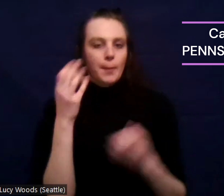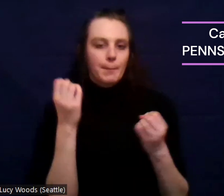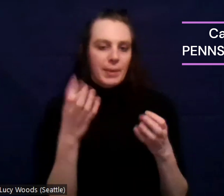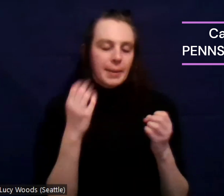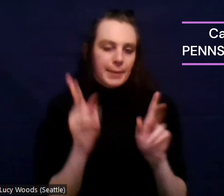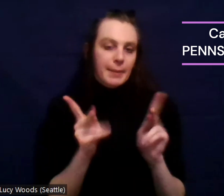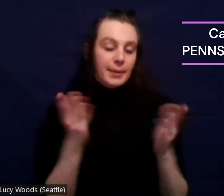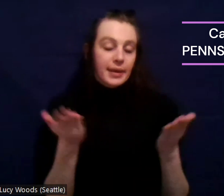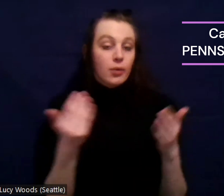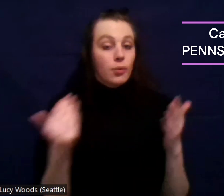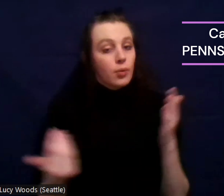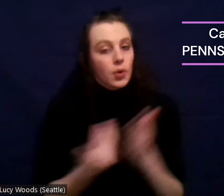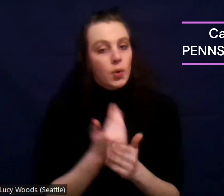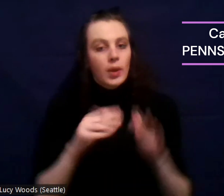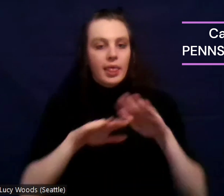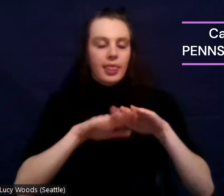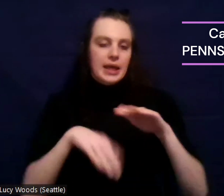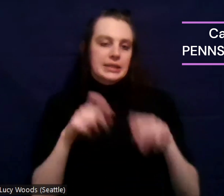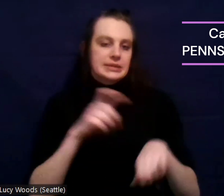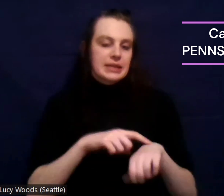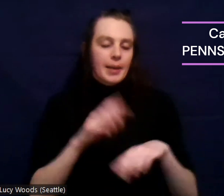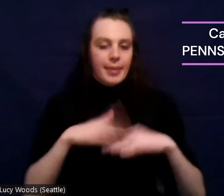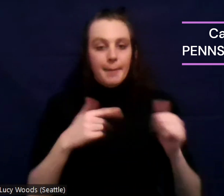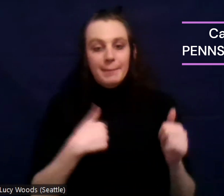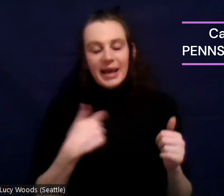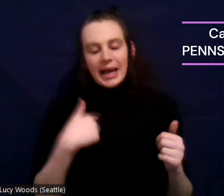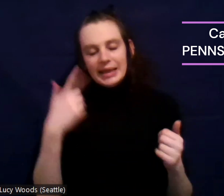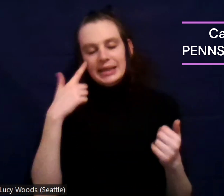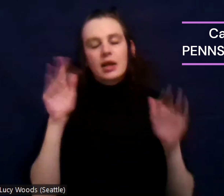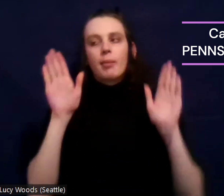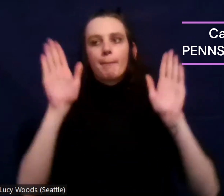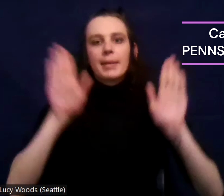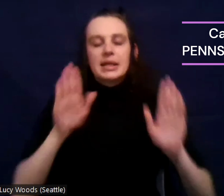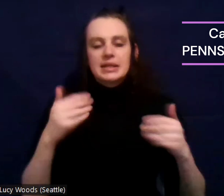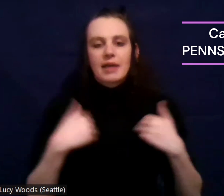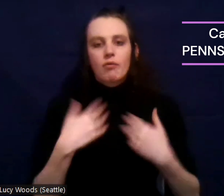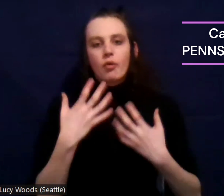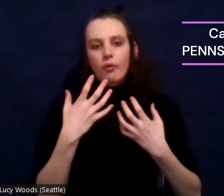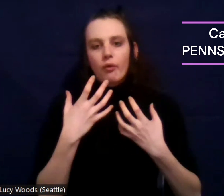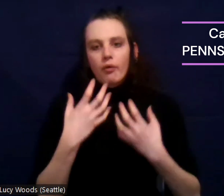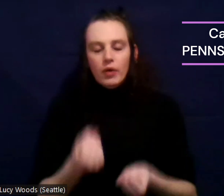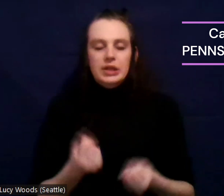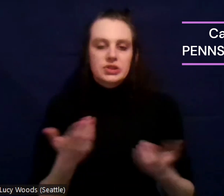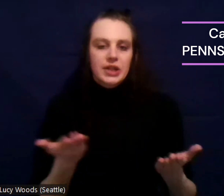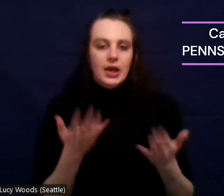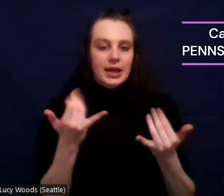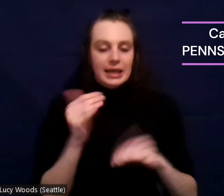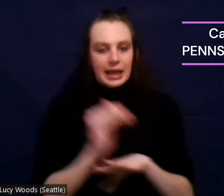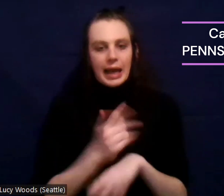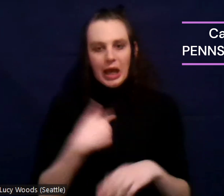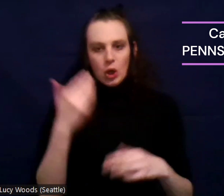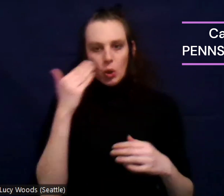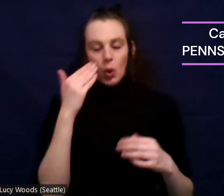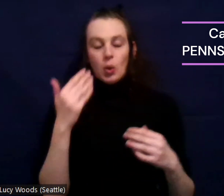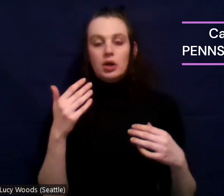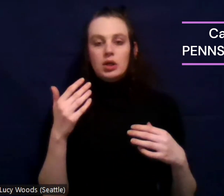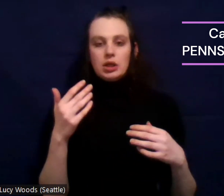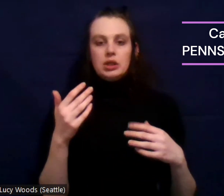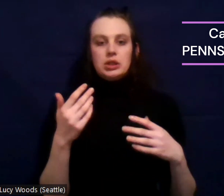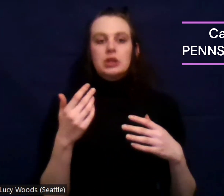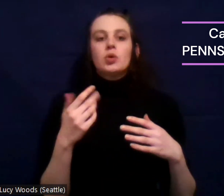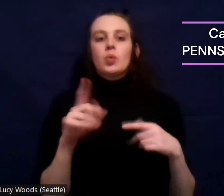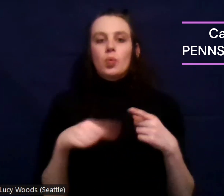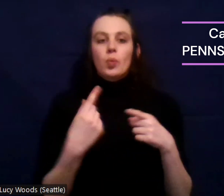I do. And I think that's amazing that they have the courage to be here tonight because this can be a pretty intimidating place at first, especially when